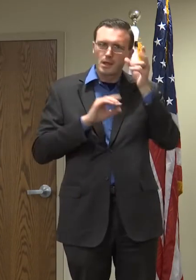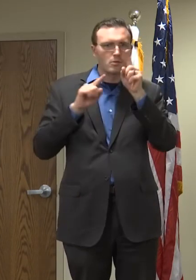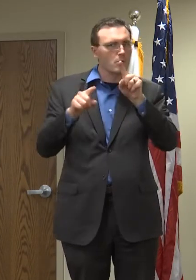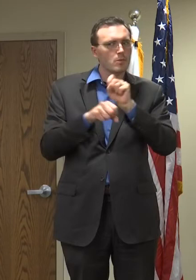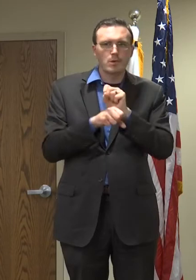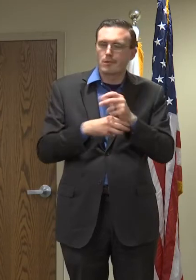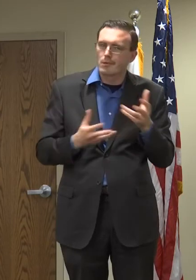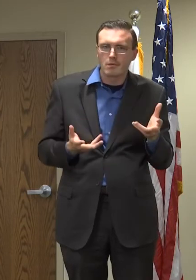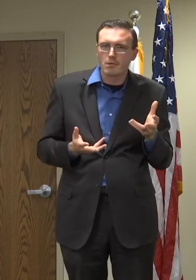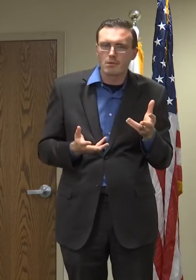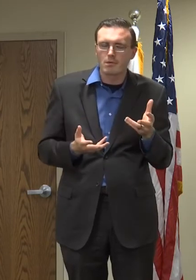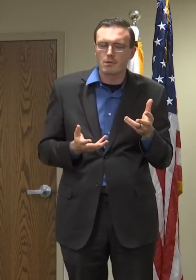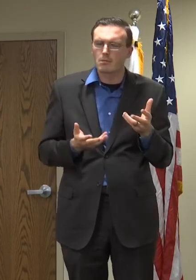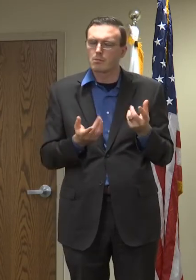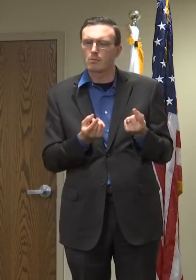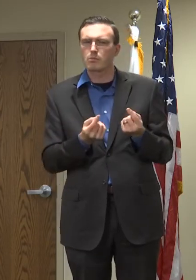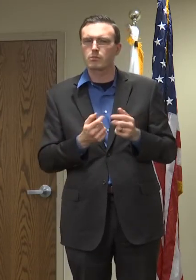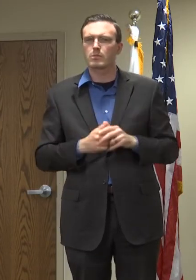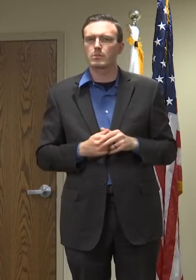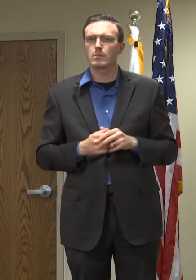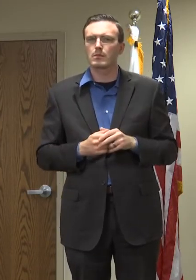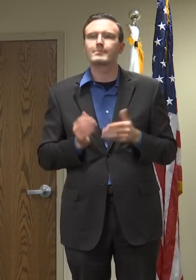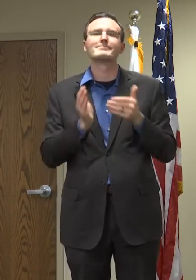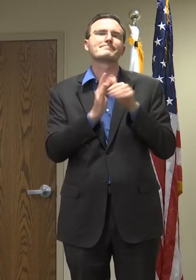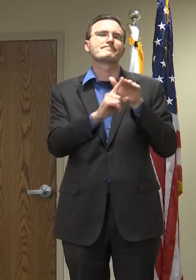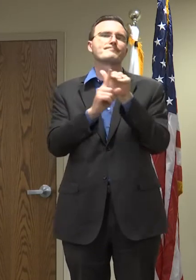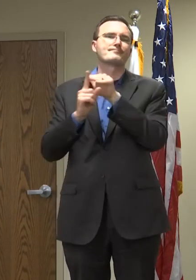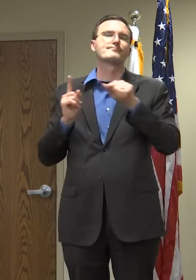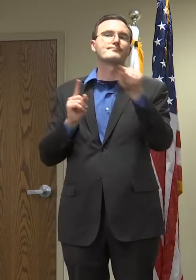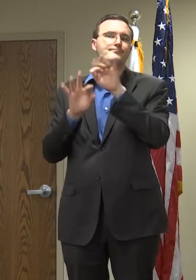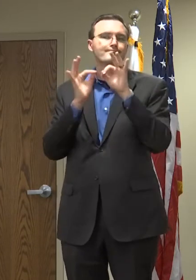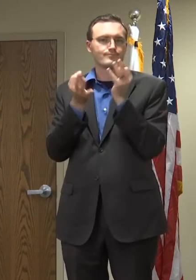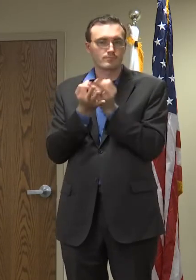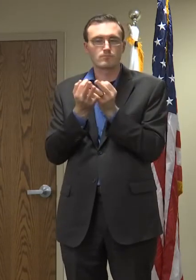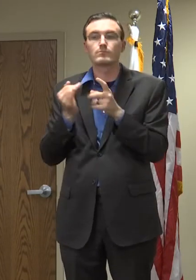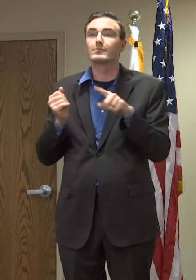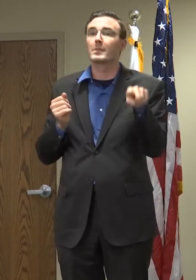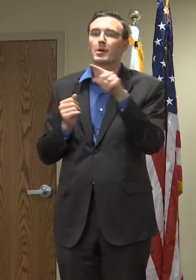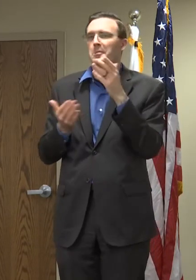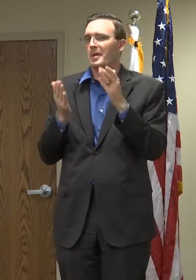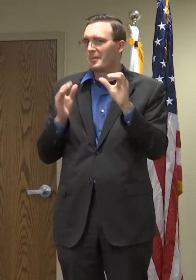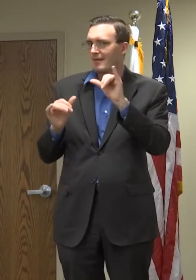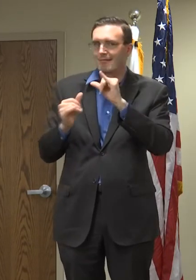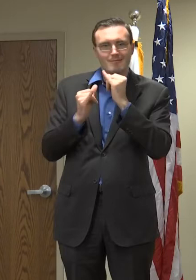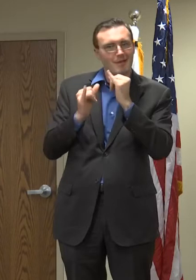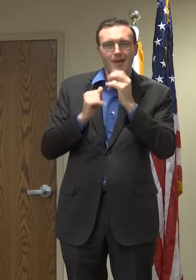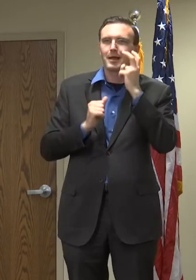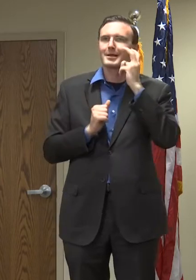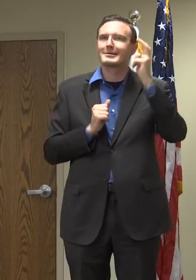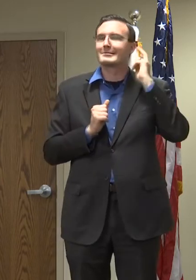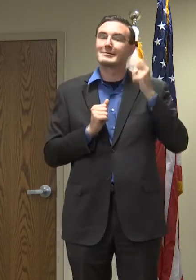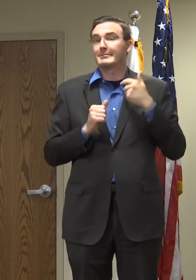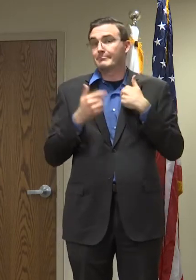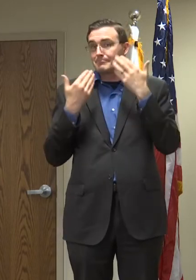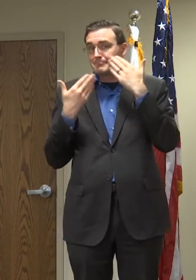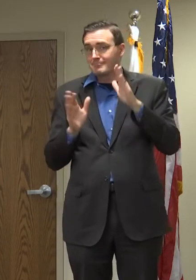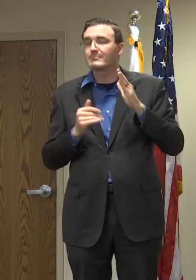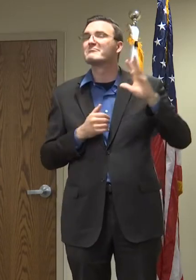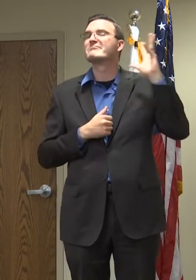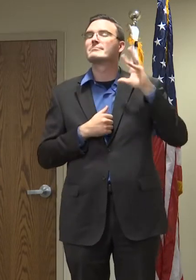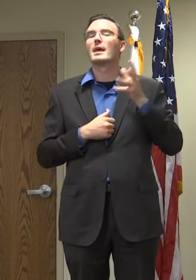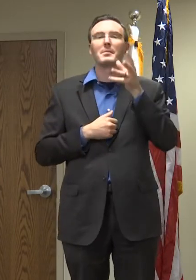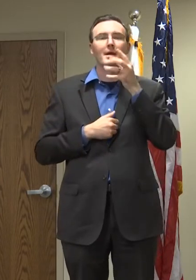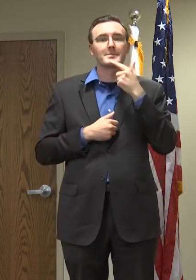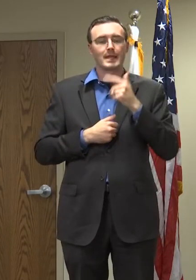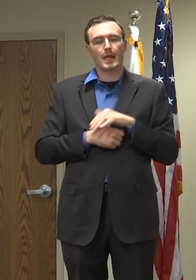again, I remind families, this will not be the time for those of us who remember as well. I don't know, my mom used to say, you'll feel better if you